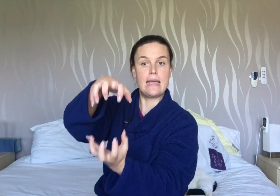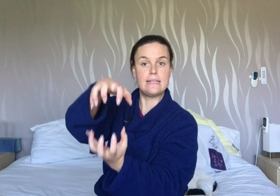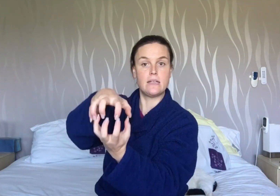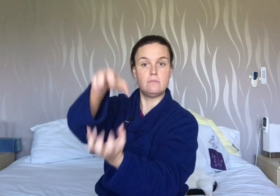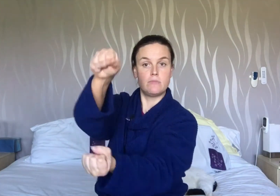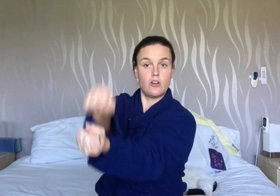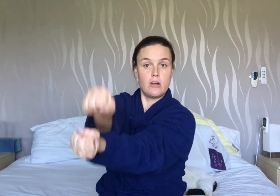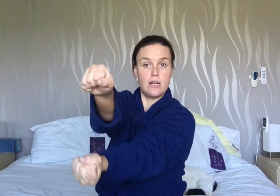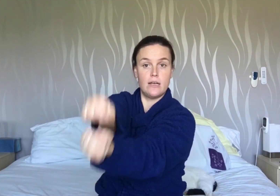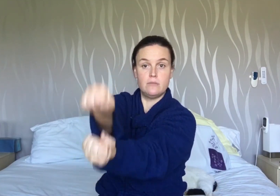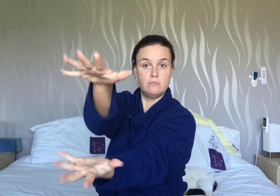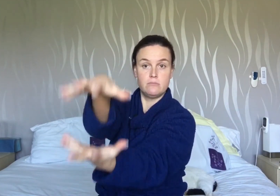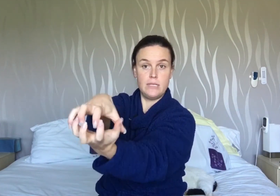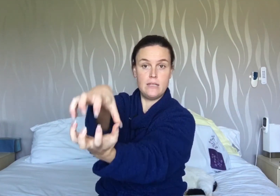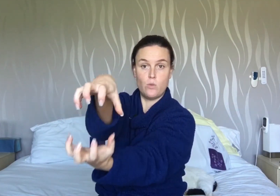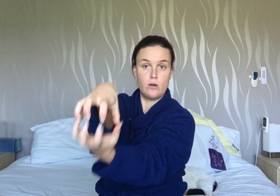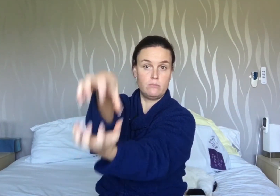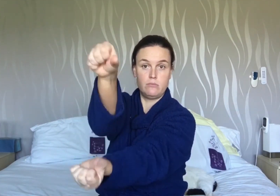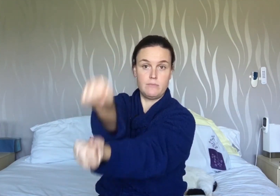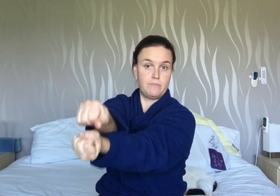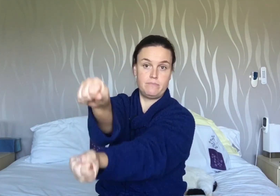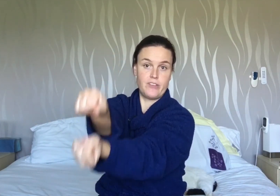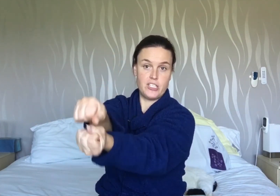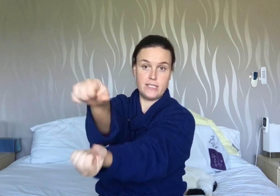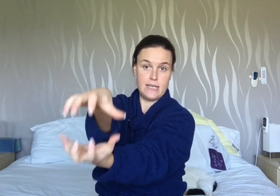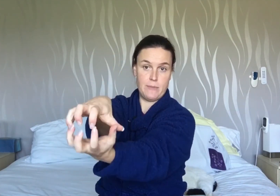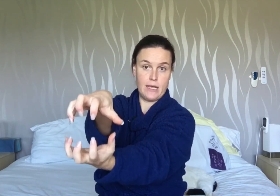Alligator, crocodile, either one, virtually the same, okay?